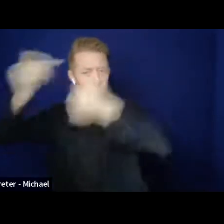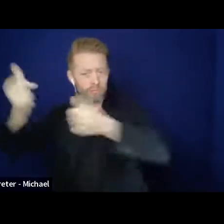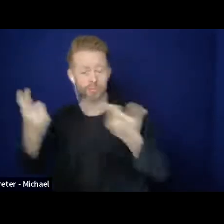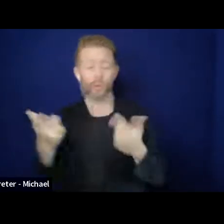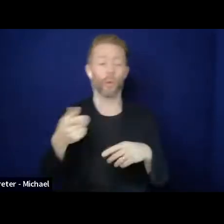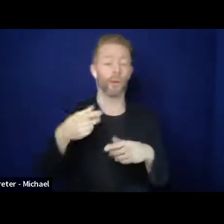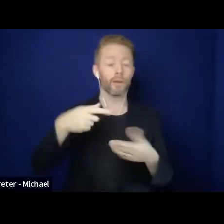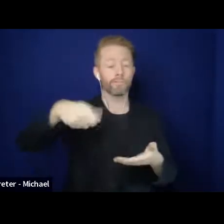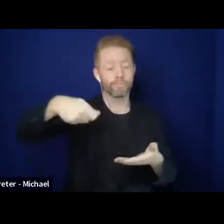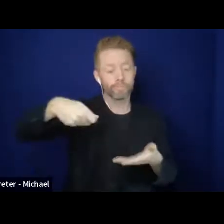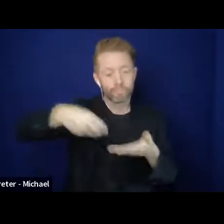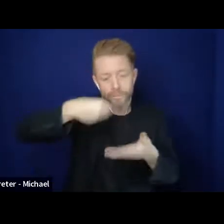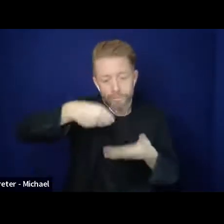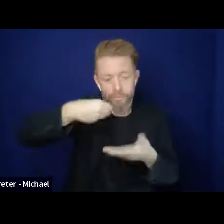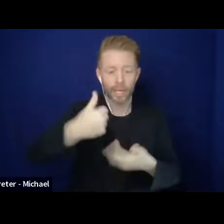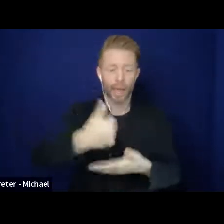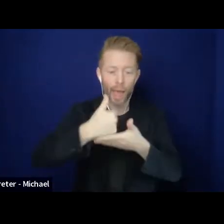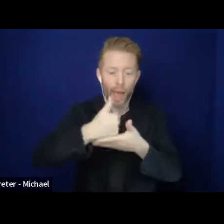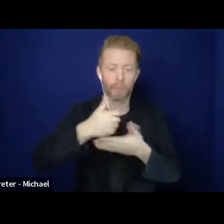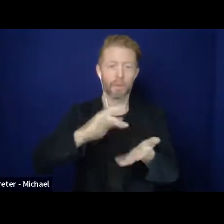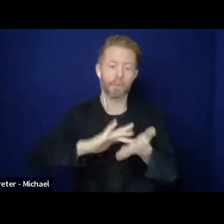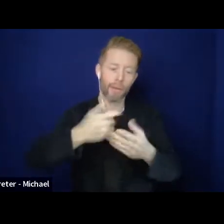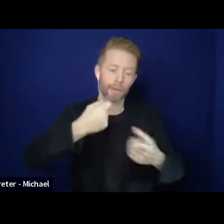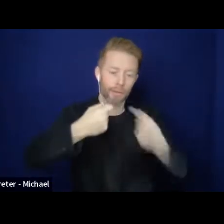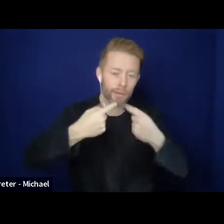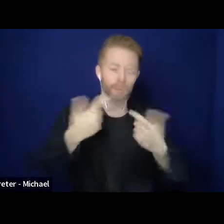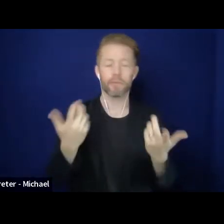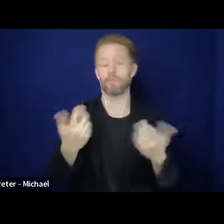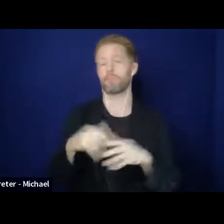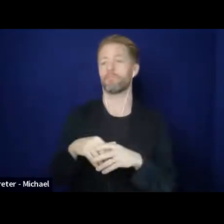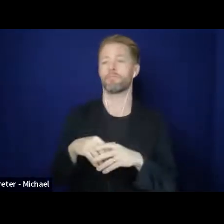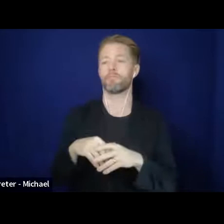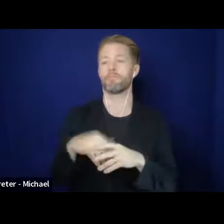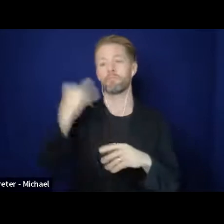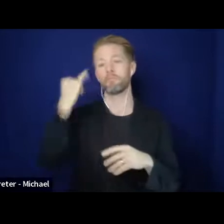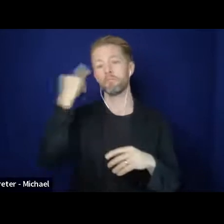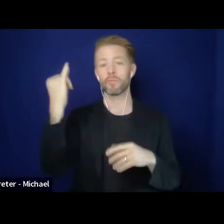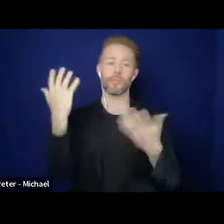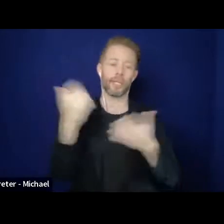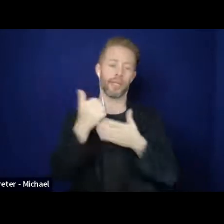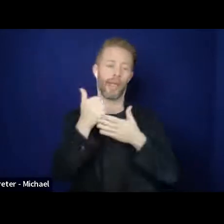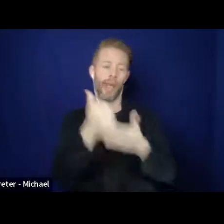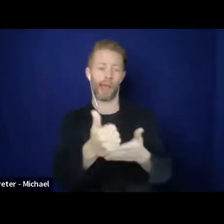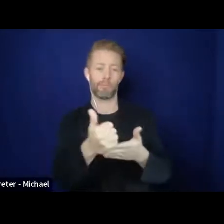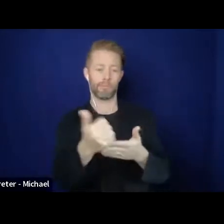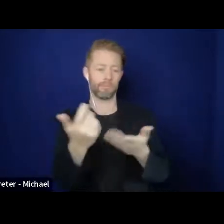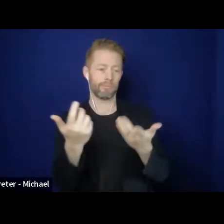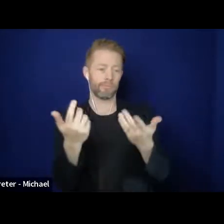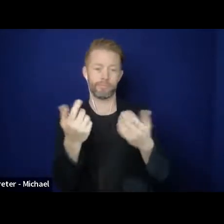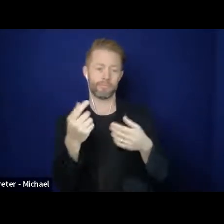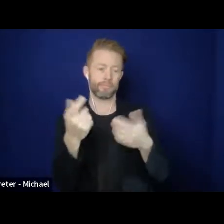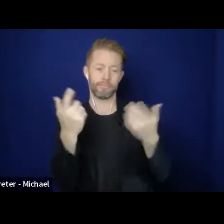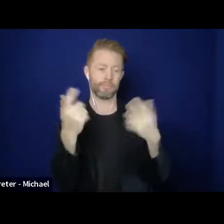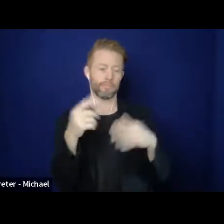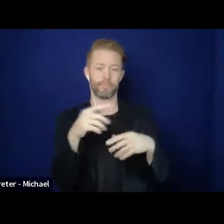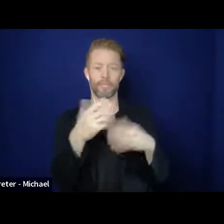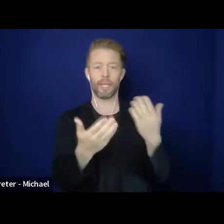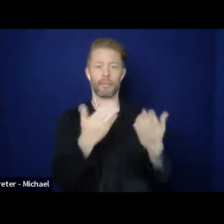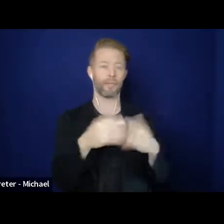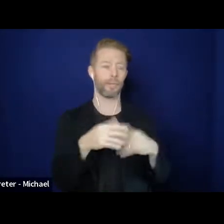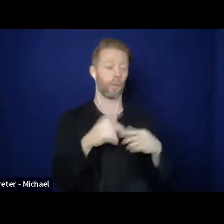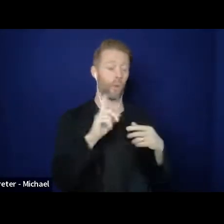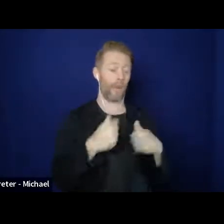take medication that you need assistance with. Perhaps they will assist you by supporting you as you travel from where you live to a